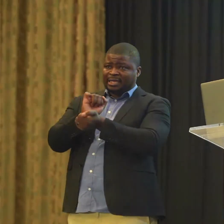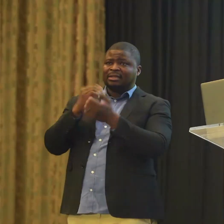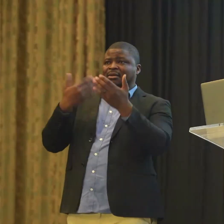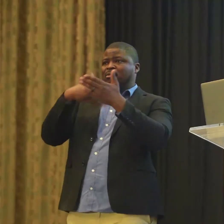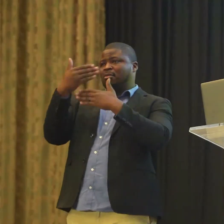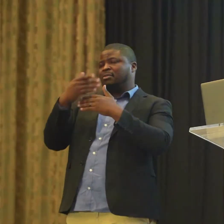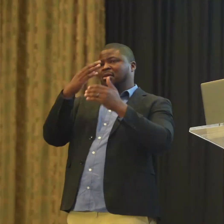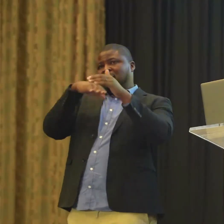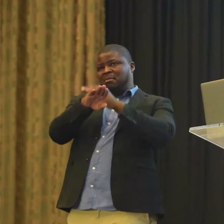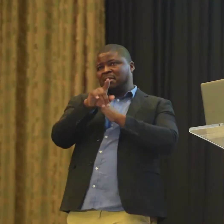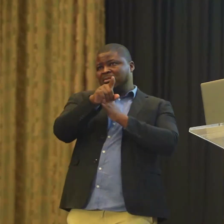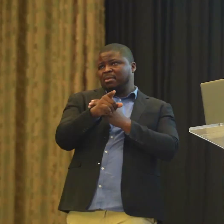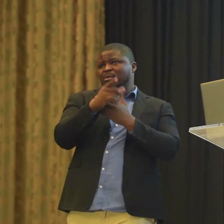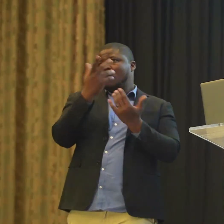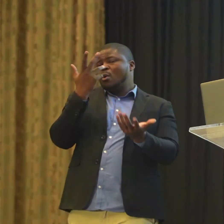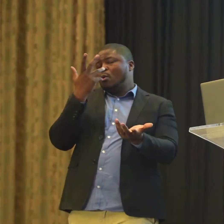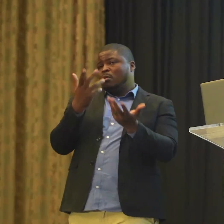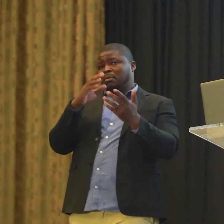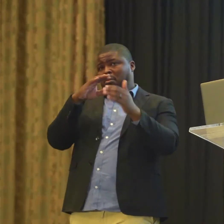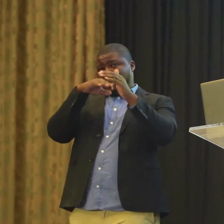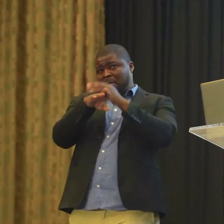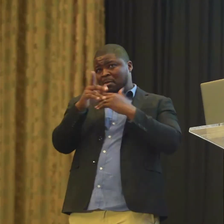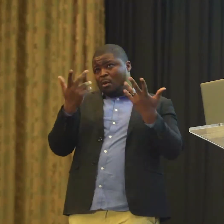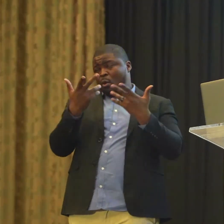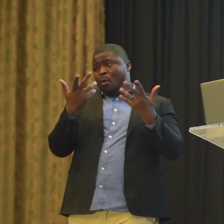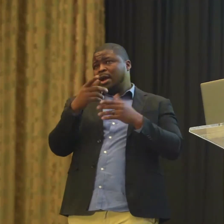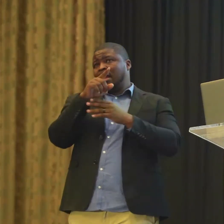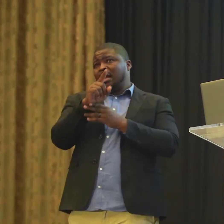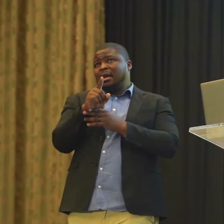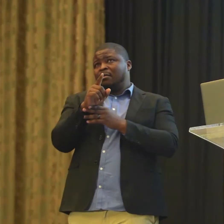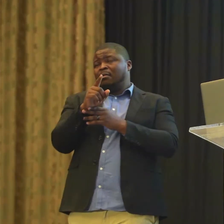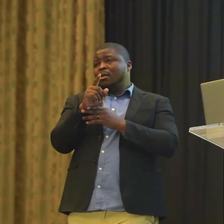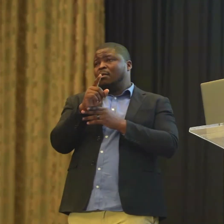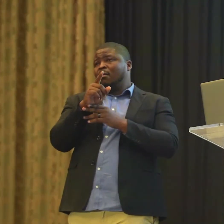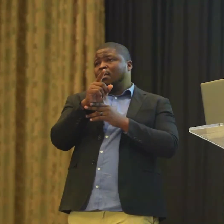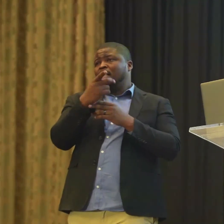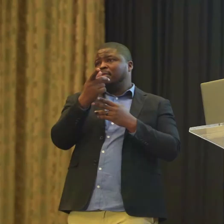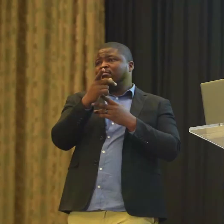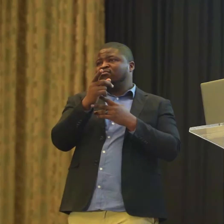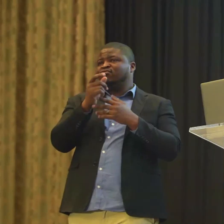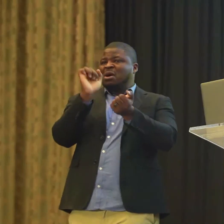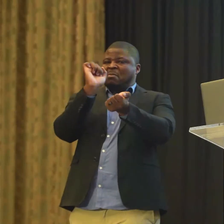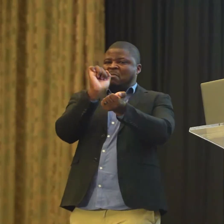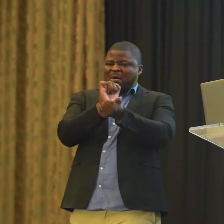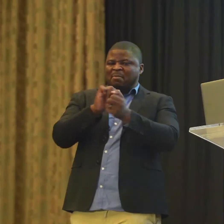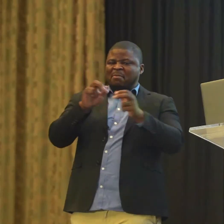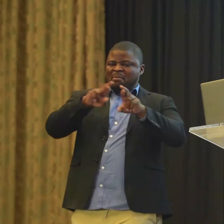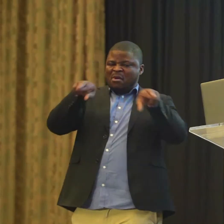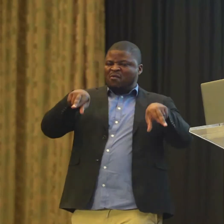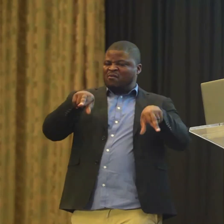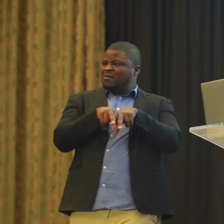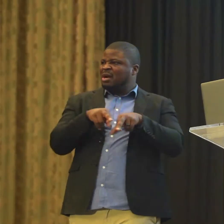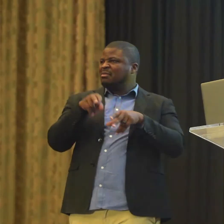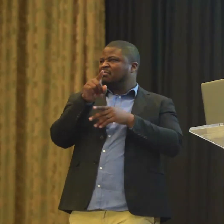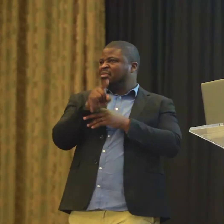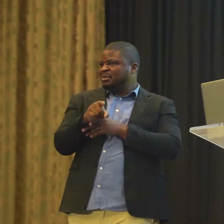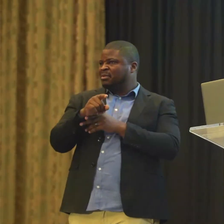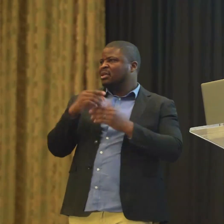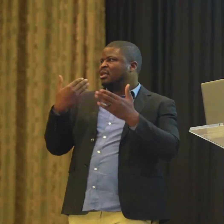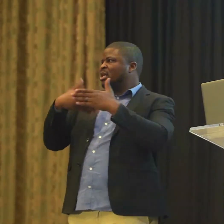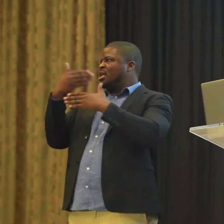to remand awaiting trial, they lose access to whether they're on opioid substitution therapy or whether